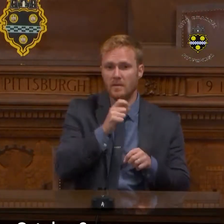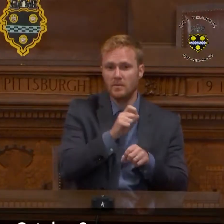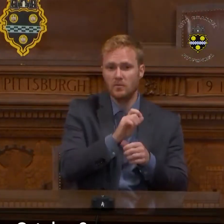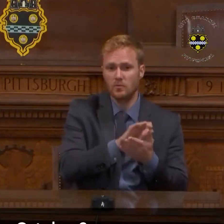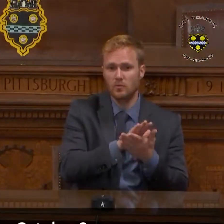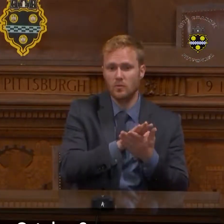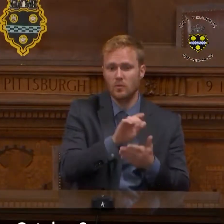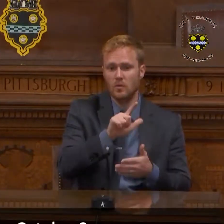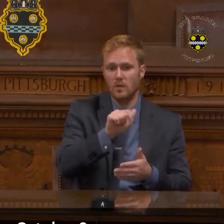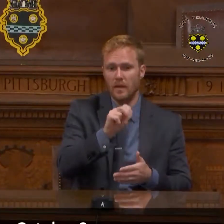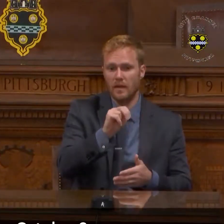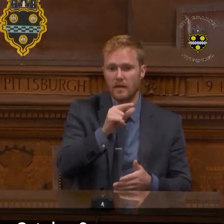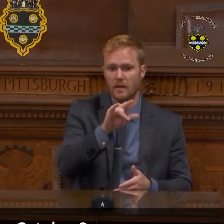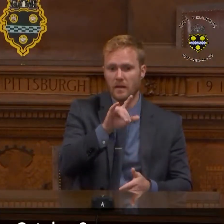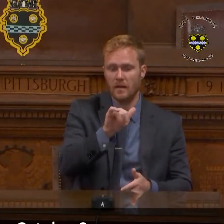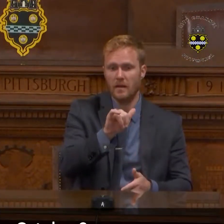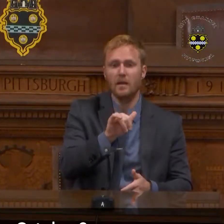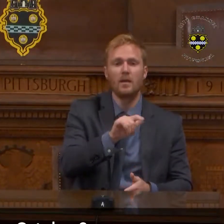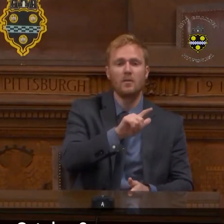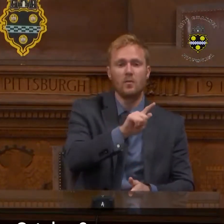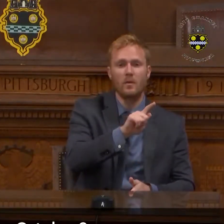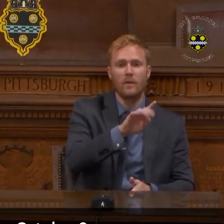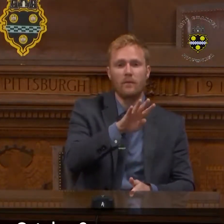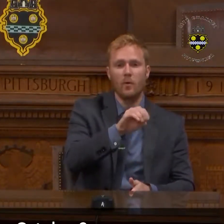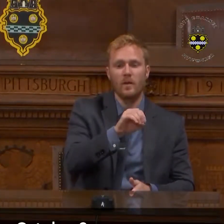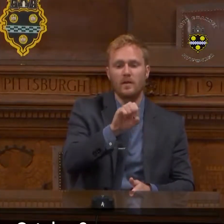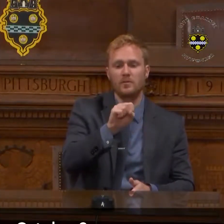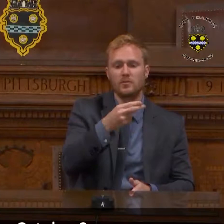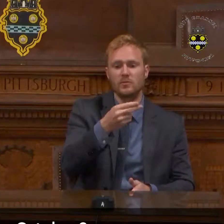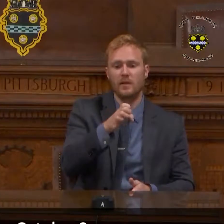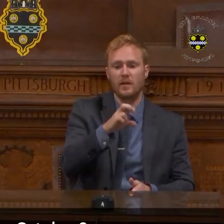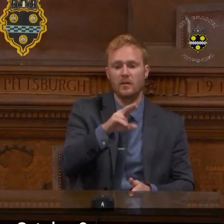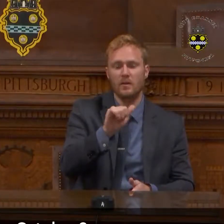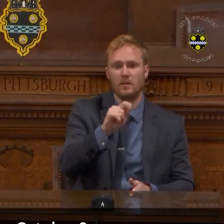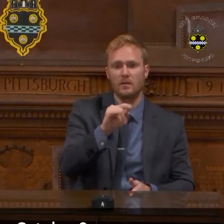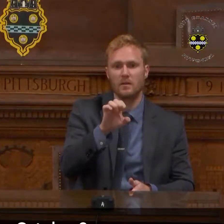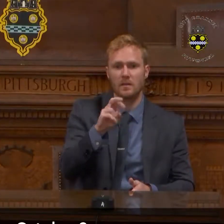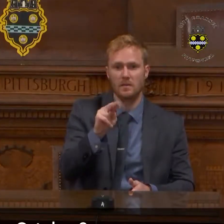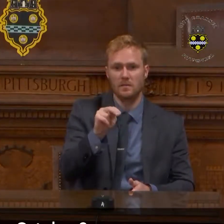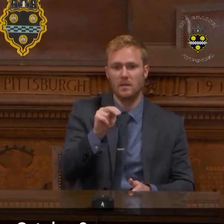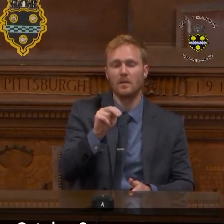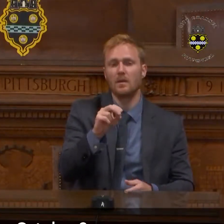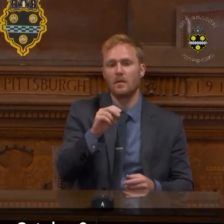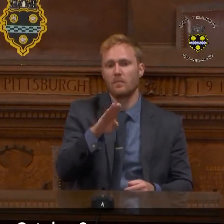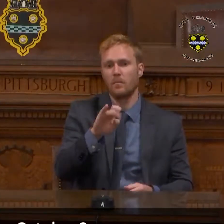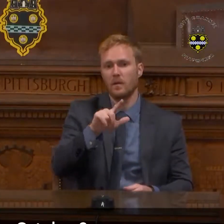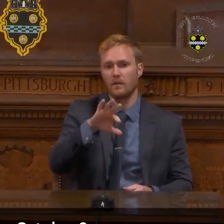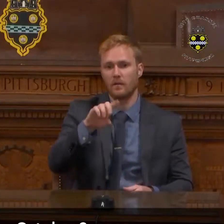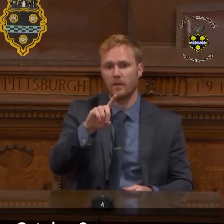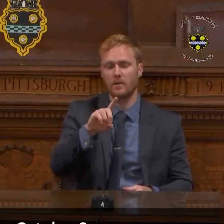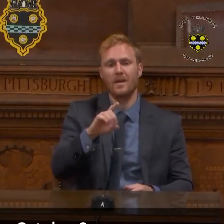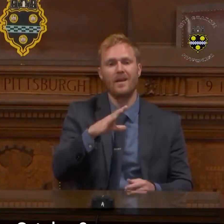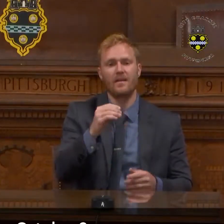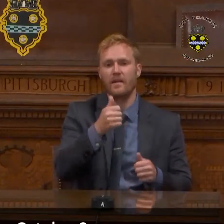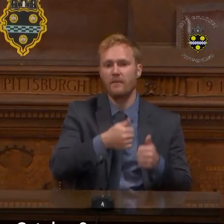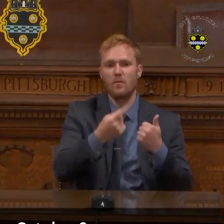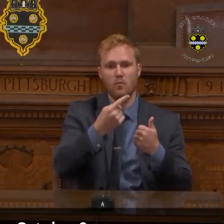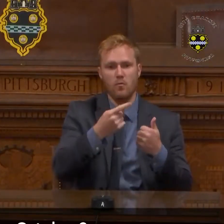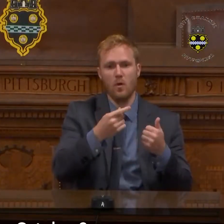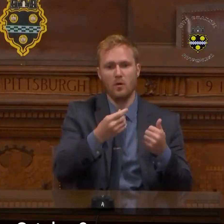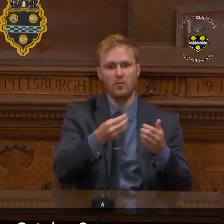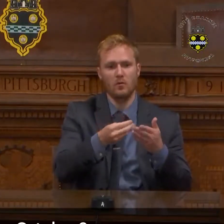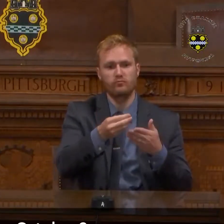at 2940 Sheridan Boulevard, their successors and assigns the privilege and license to